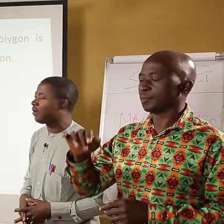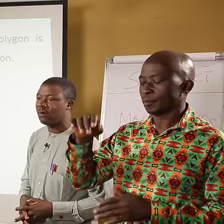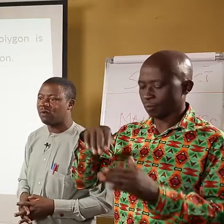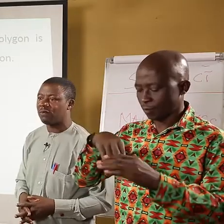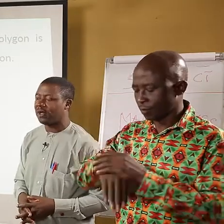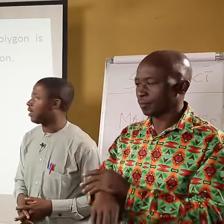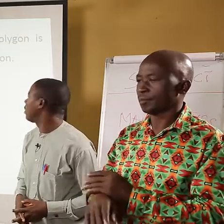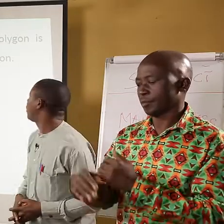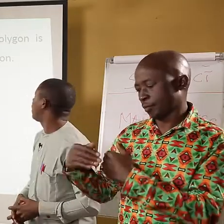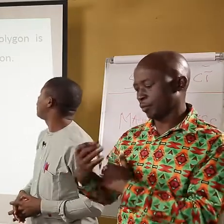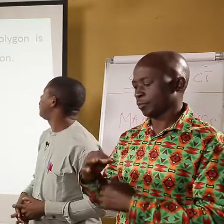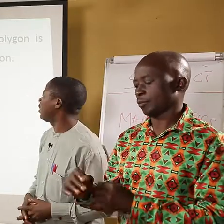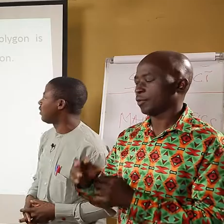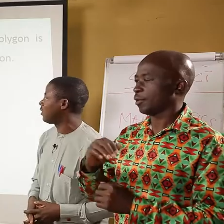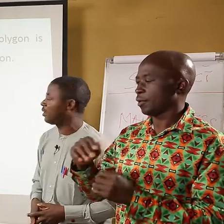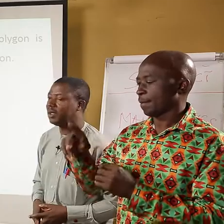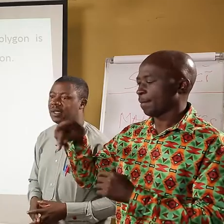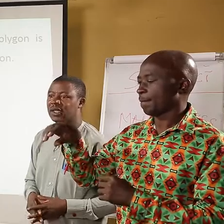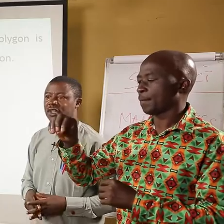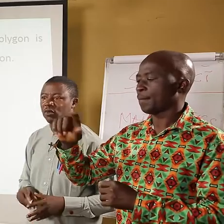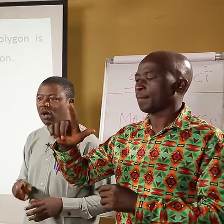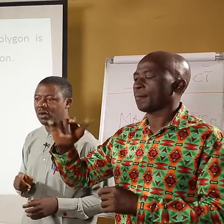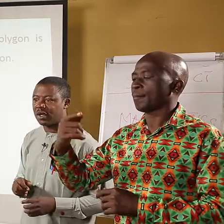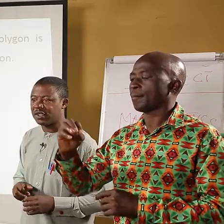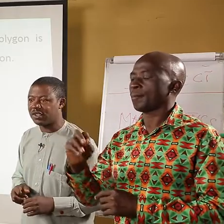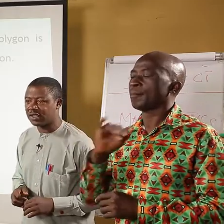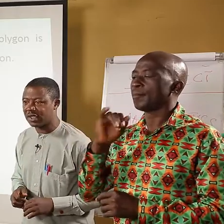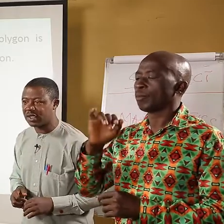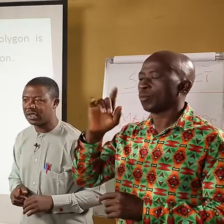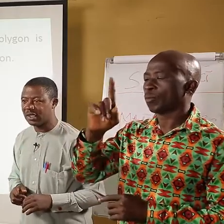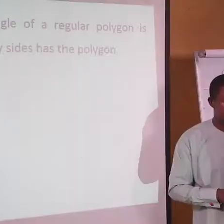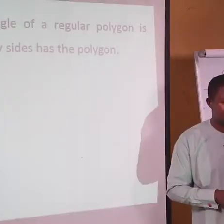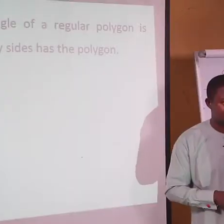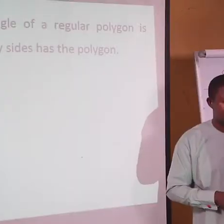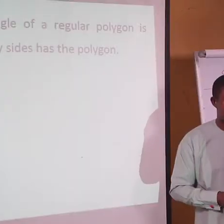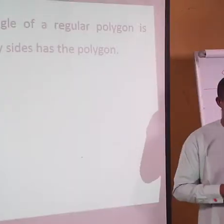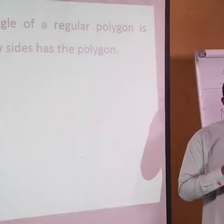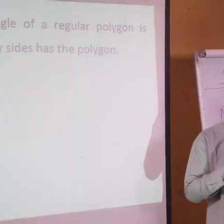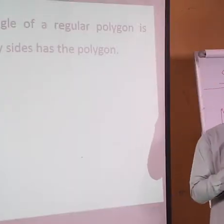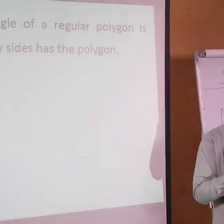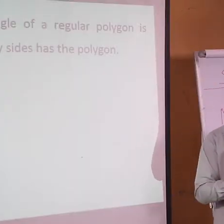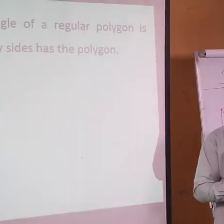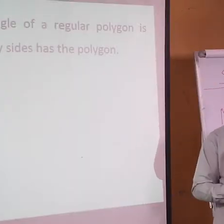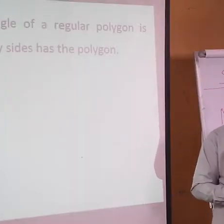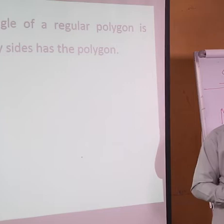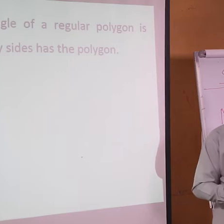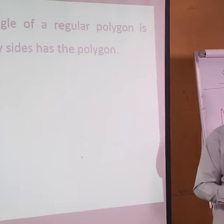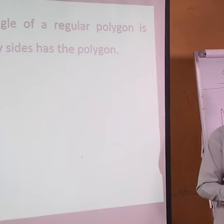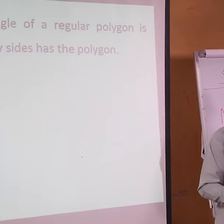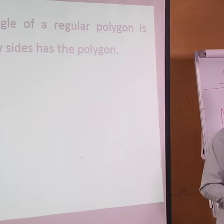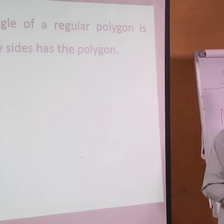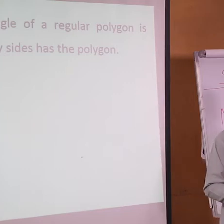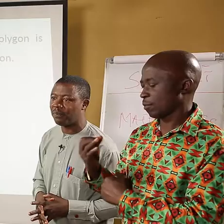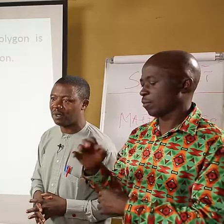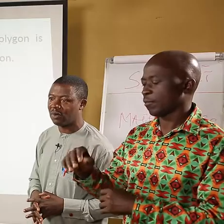interior angle of a regular polygon is 160 degrees. The interior angle of